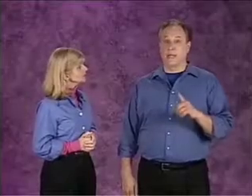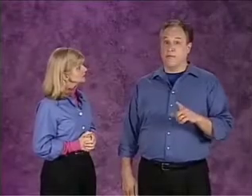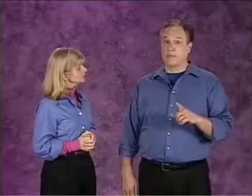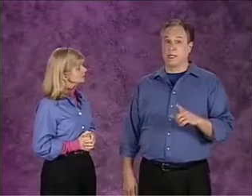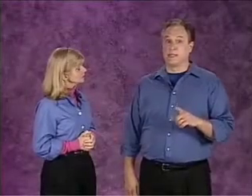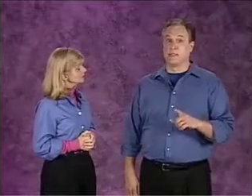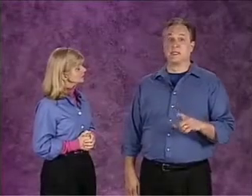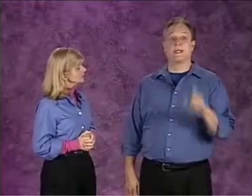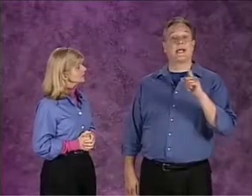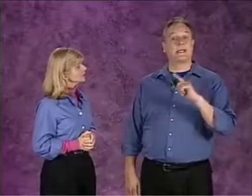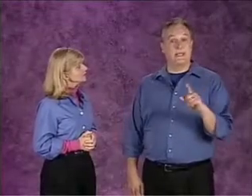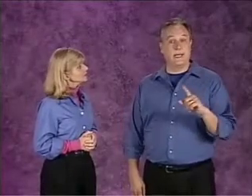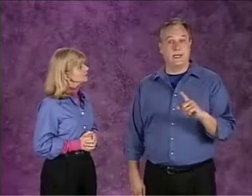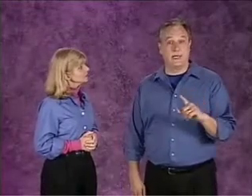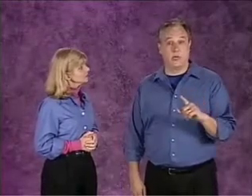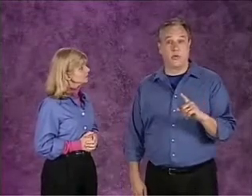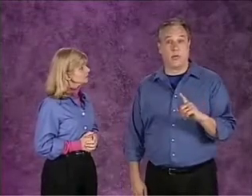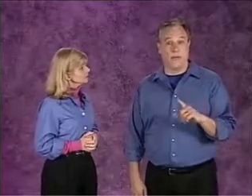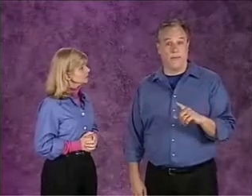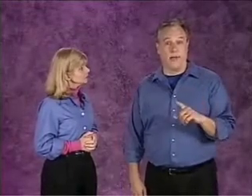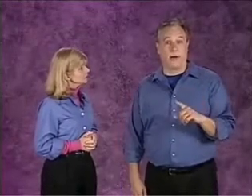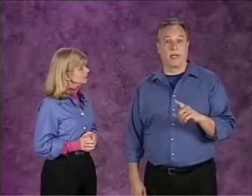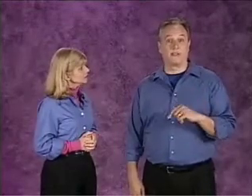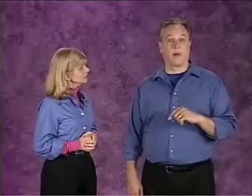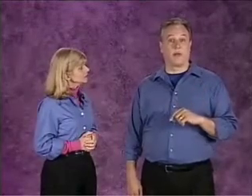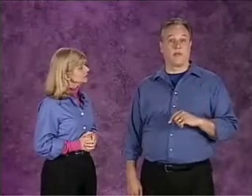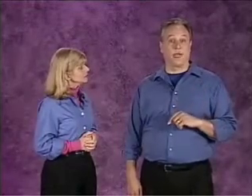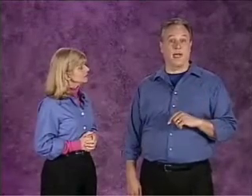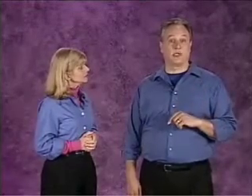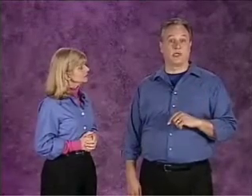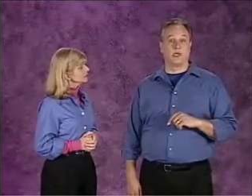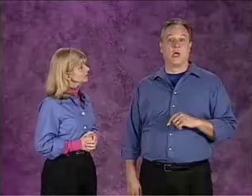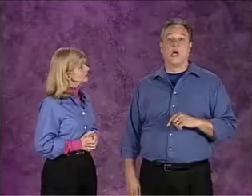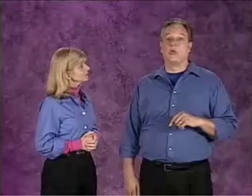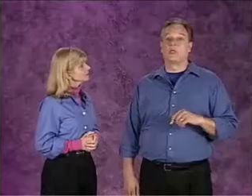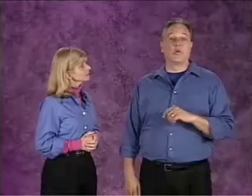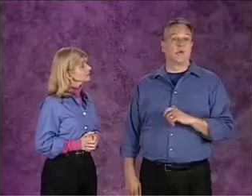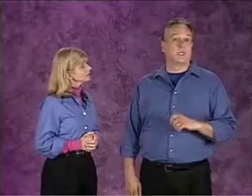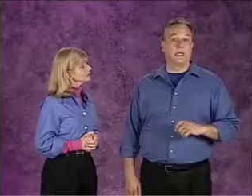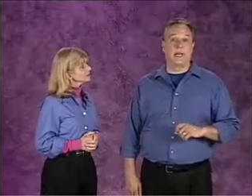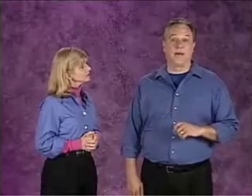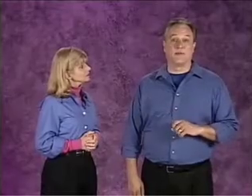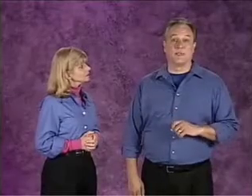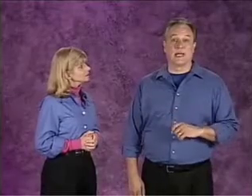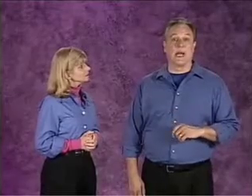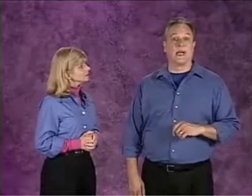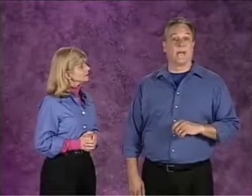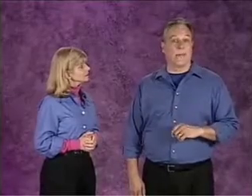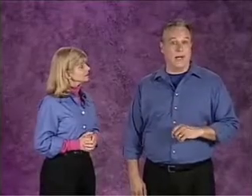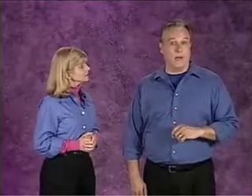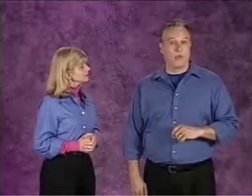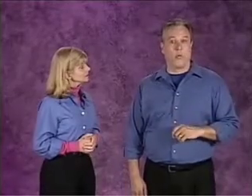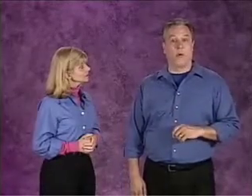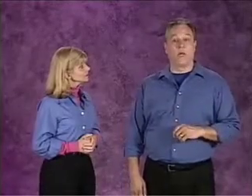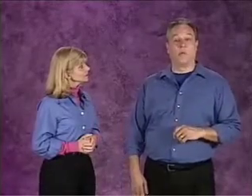several sentences that did include about as part of the action. So you didn't have to sign about when